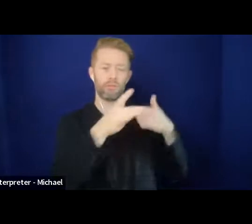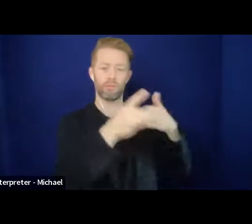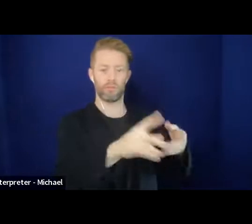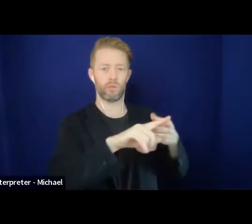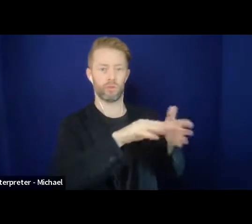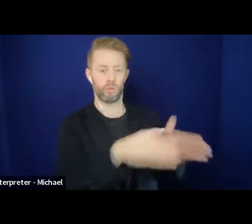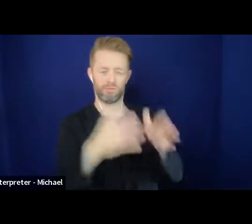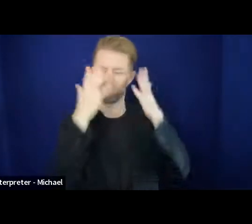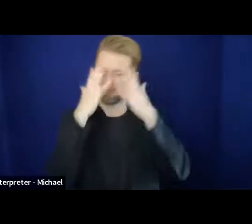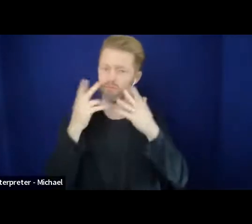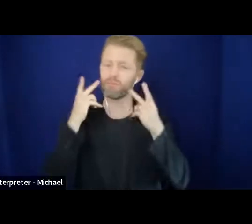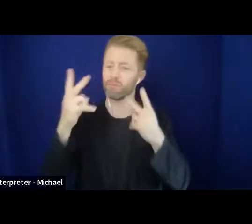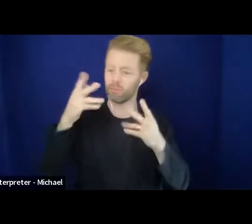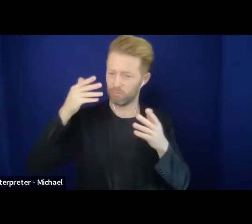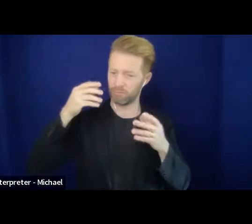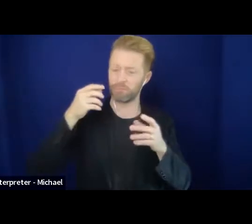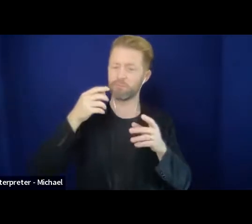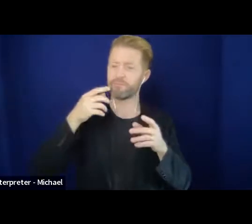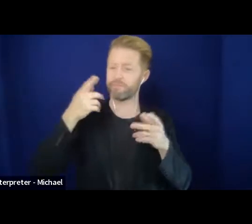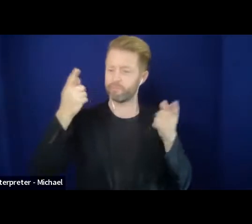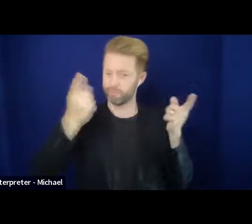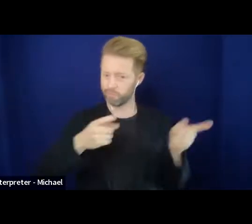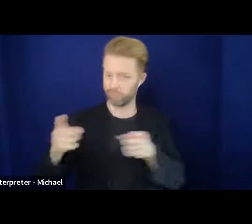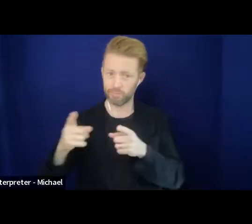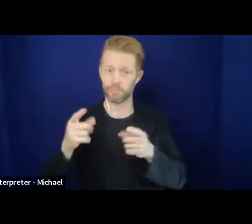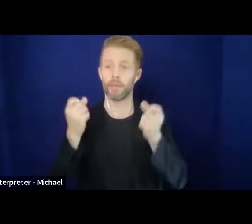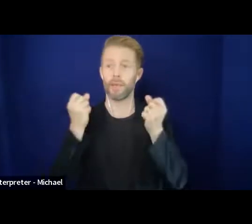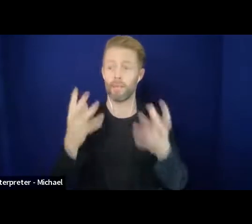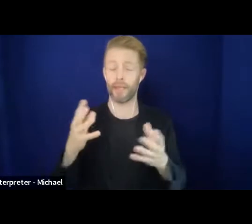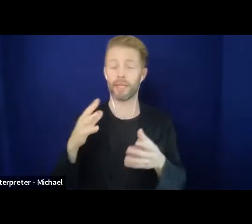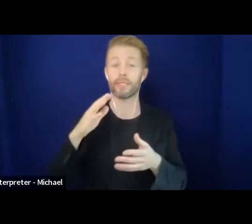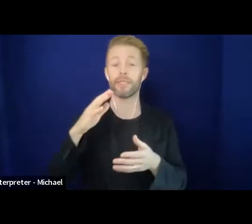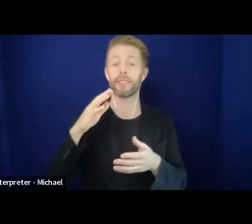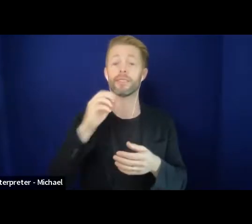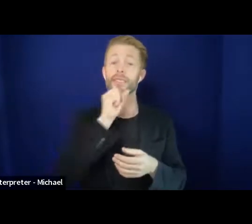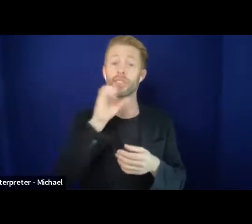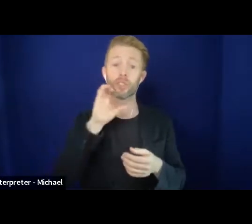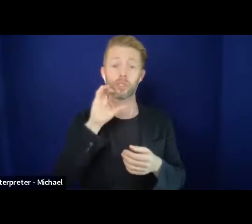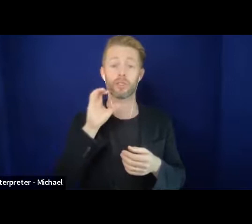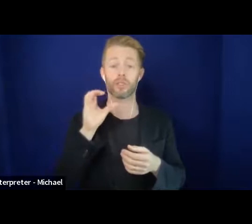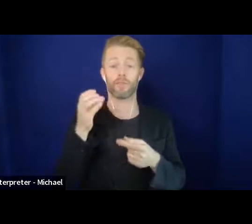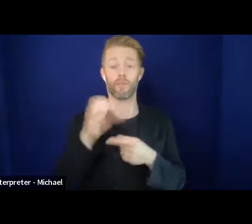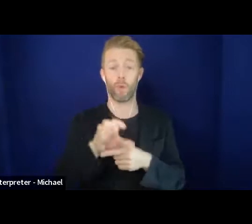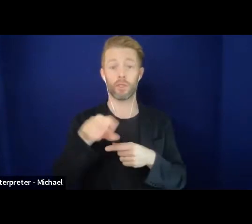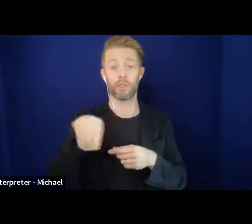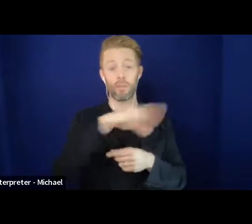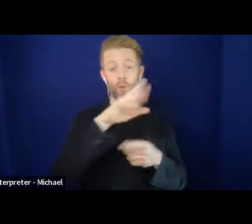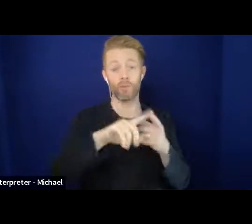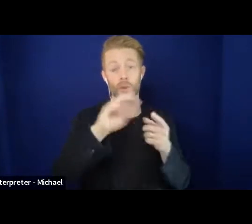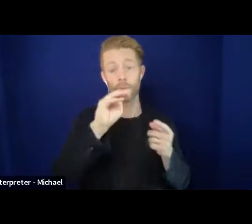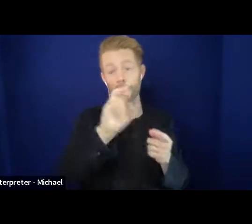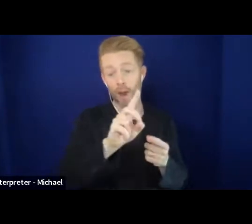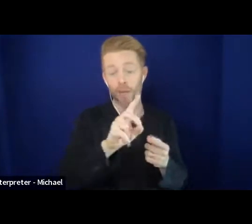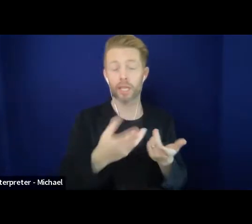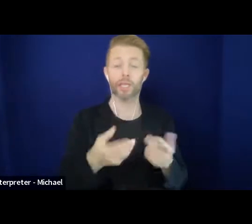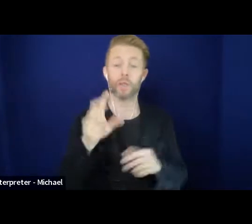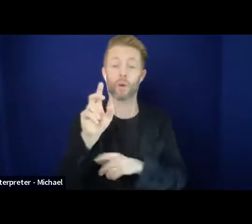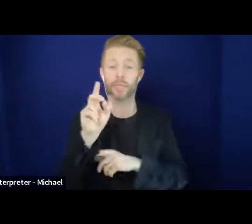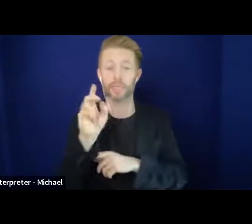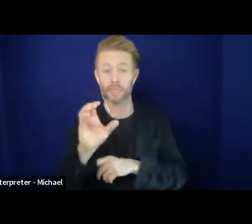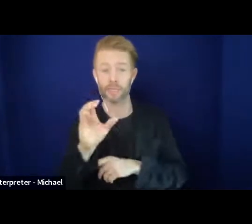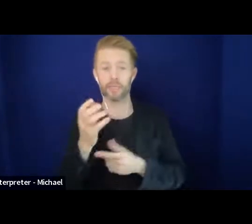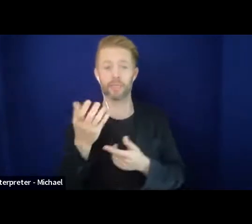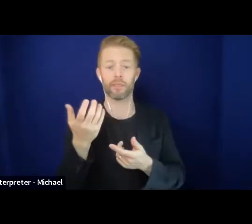our seniors who have been forced to either move to Maryland or DC because there was not a